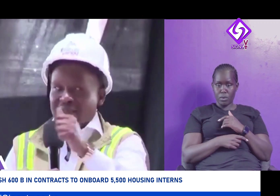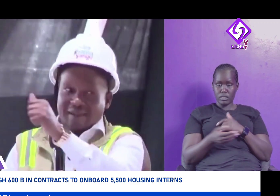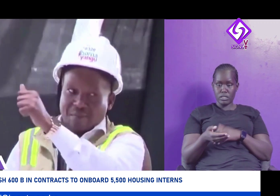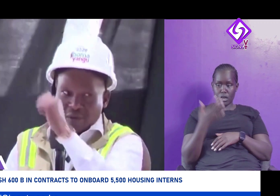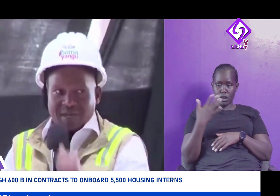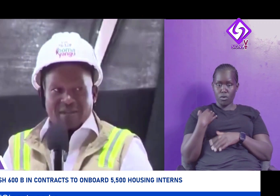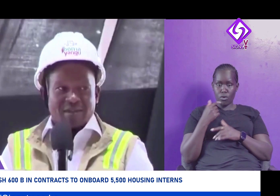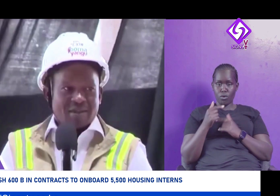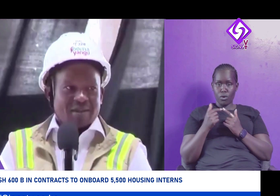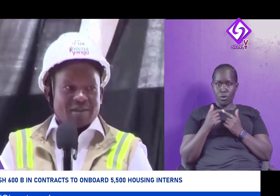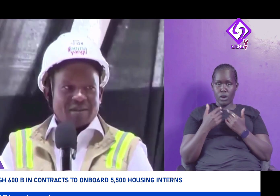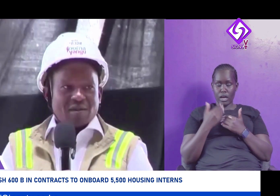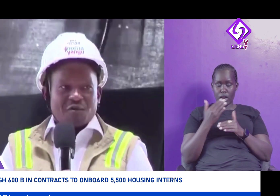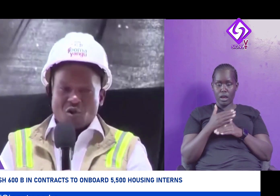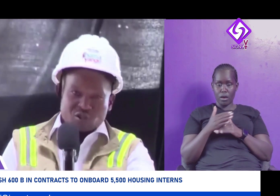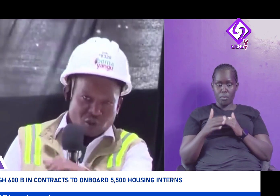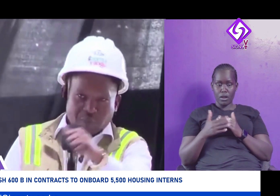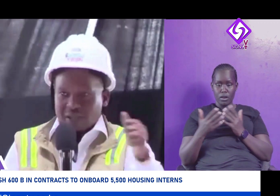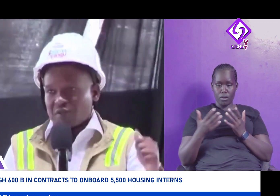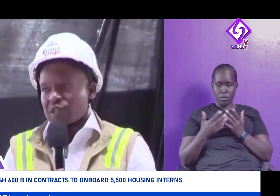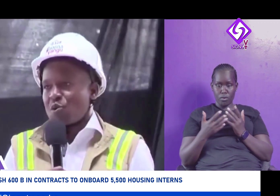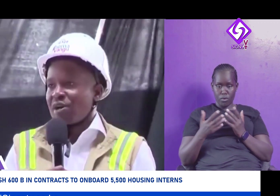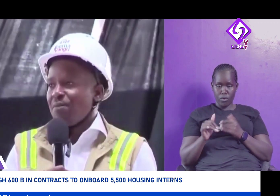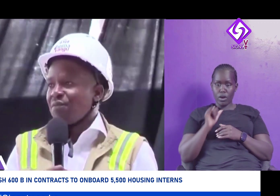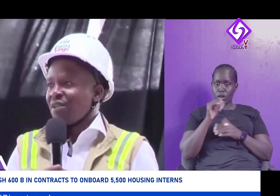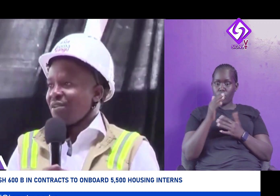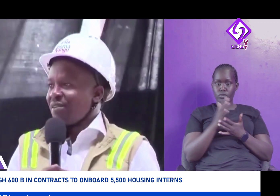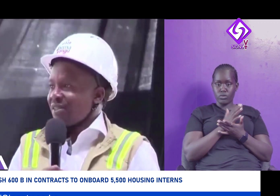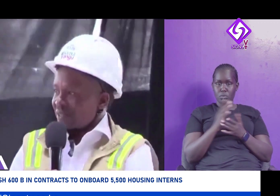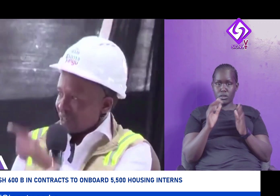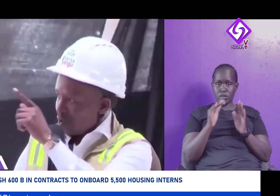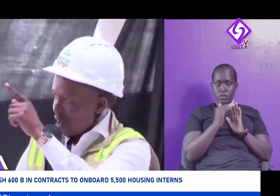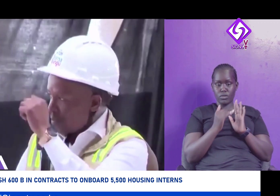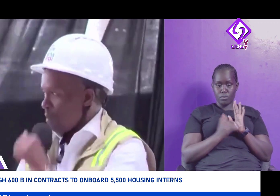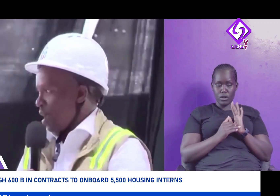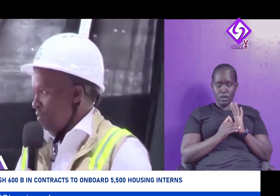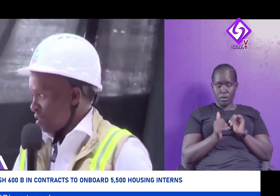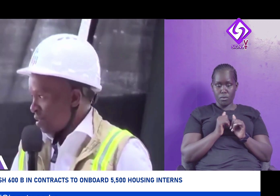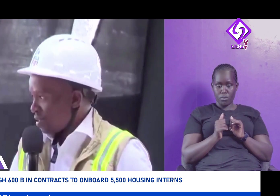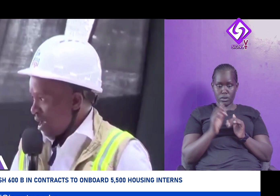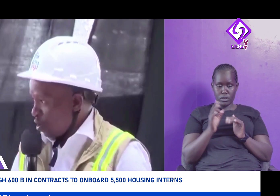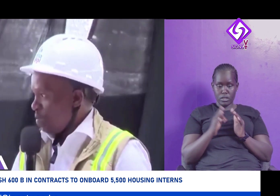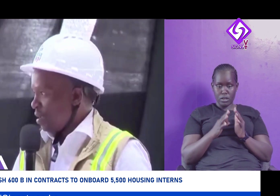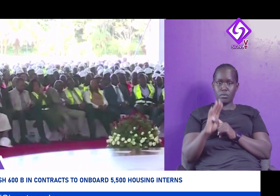had a building, of course not part of this program, that had collapsed somewhere in this Nairobi. We